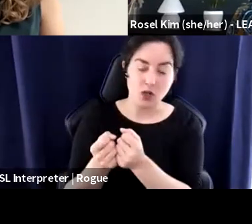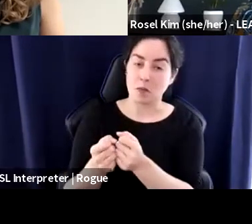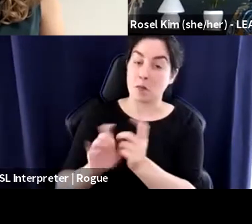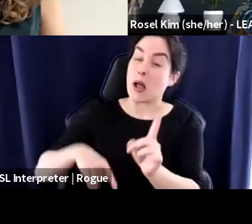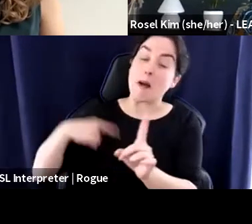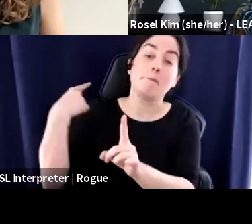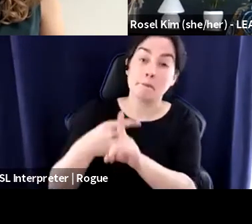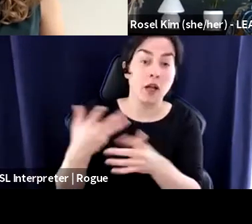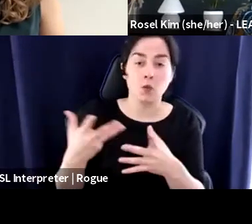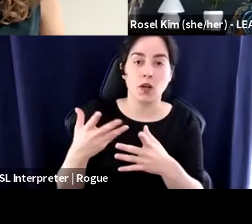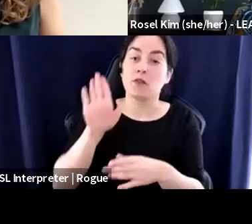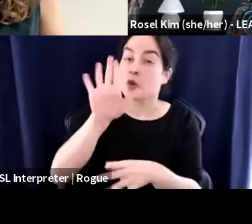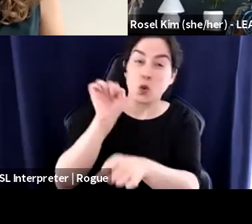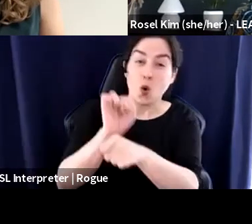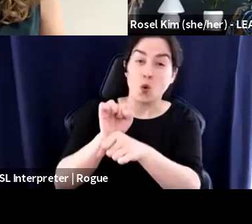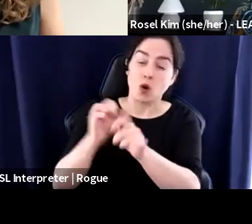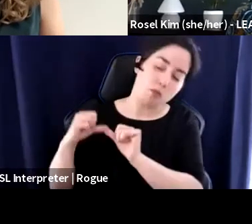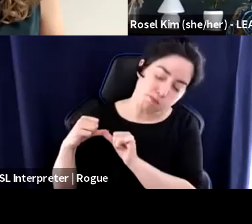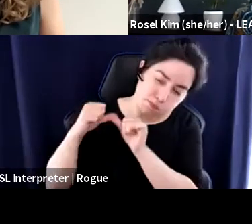ongoing work that you do.